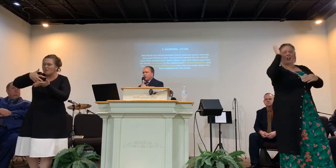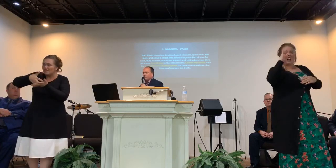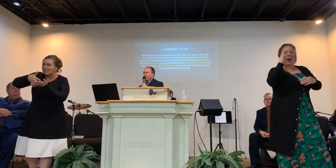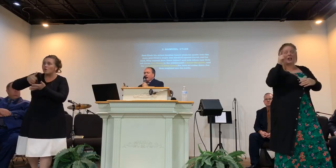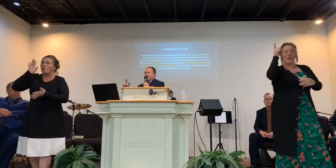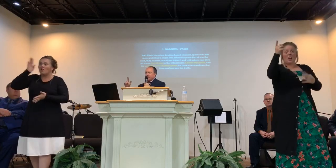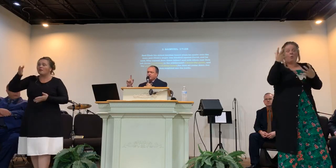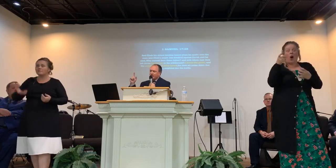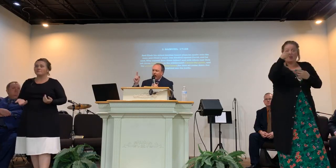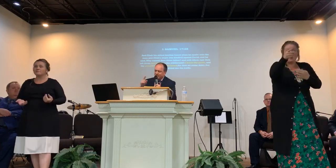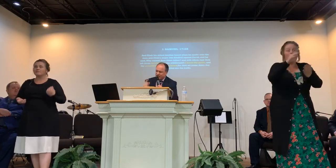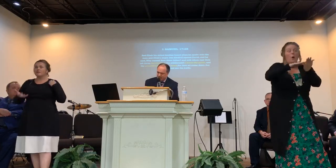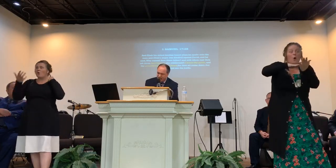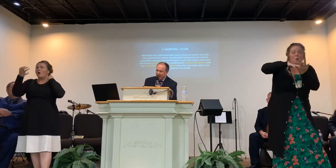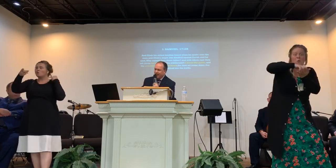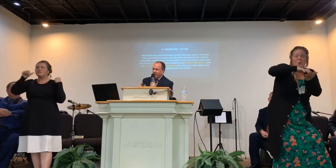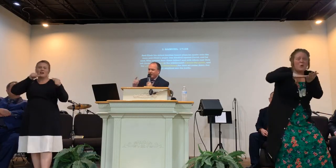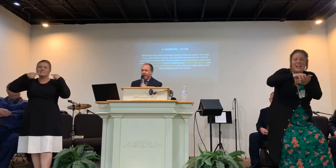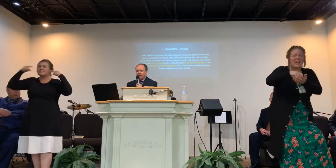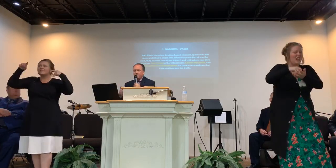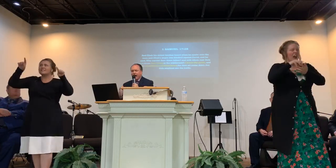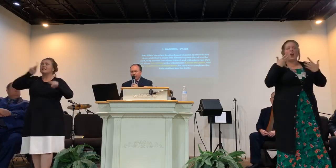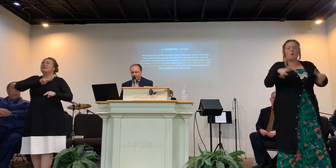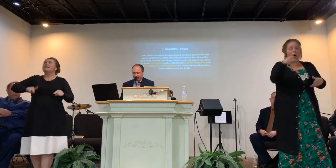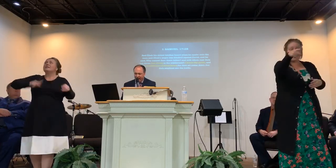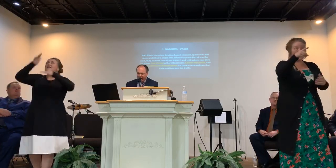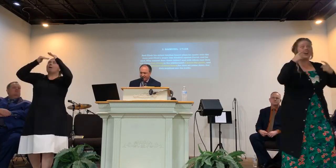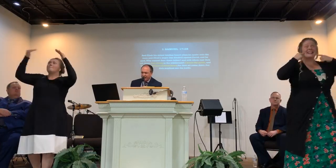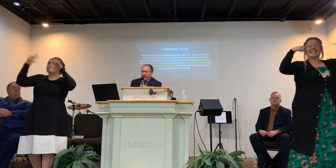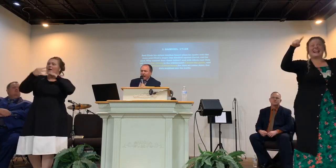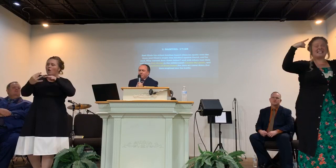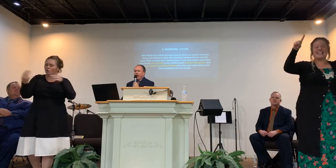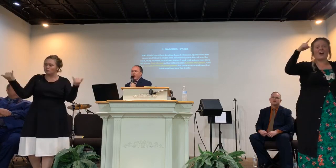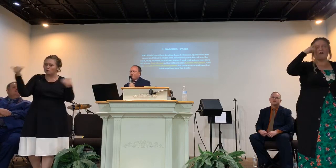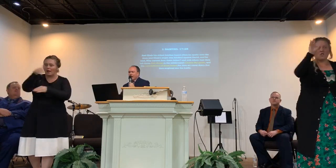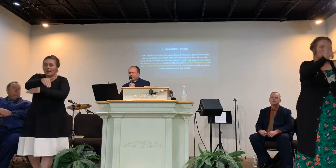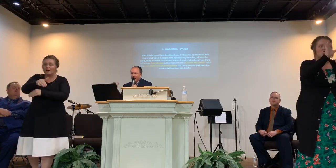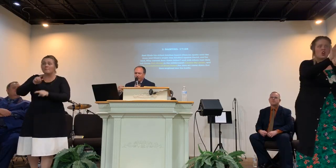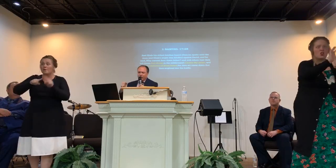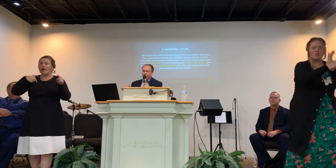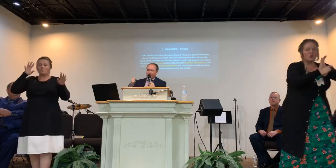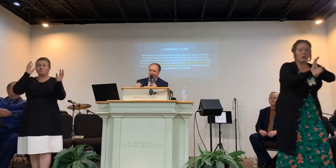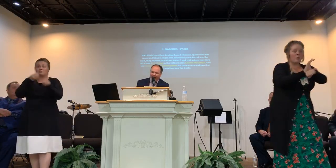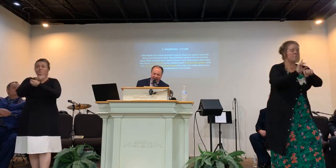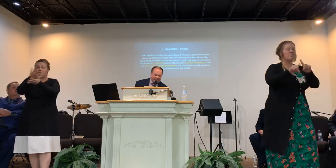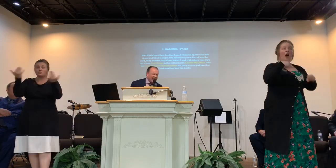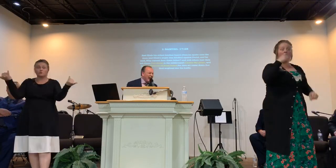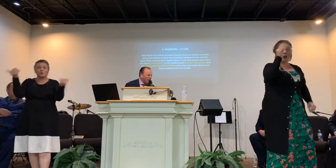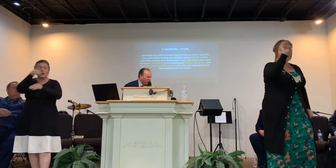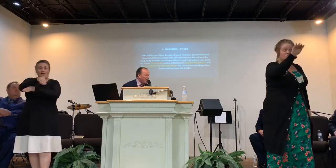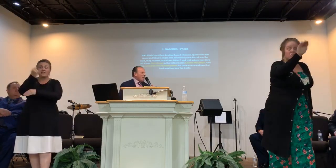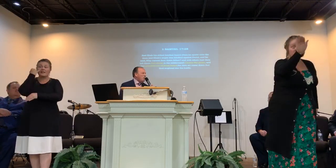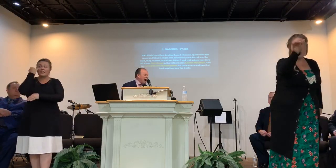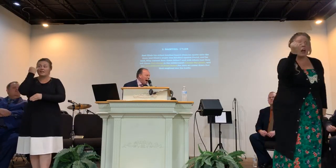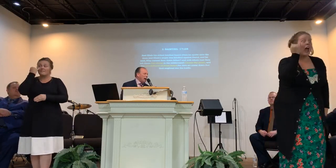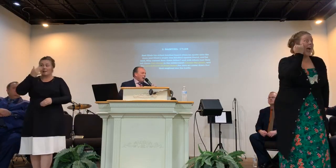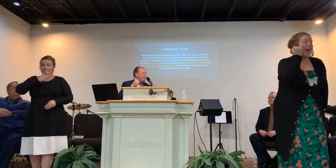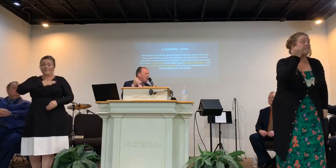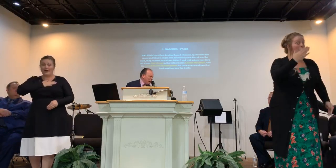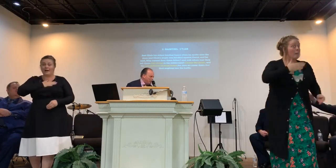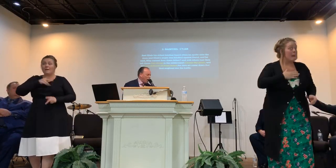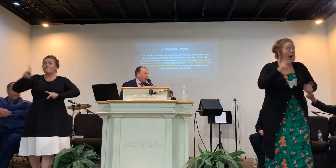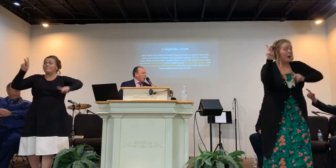wants you to not succeed in the kingdom battle tonight. But I'm going to tell you tonight that if